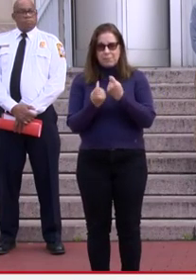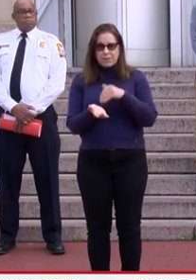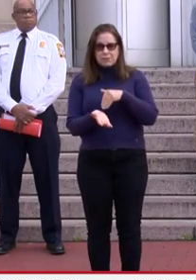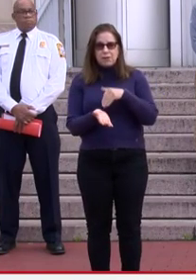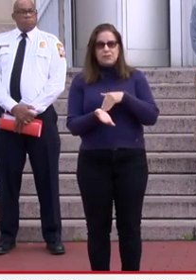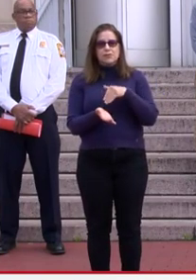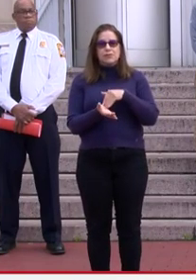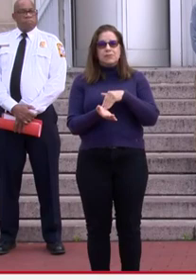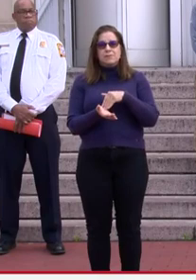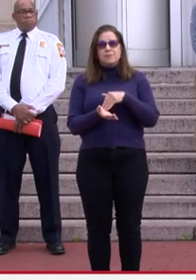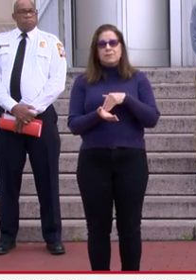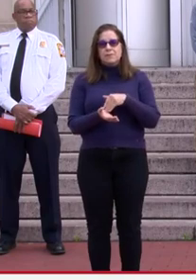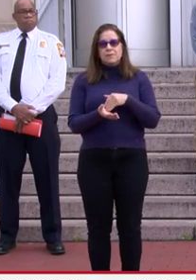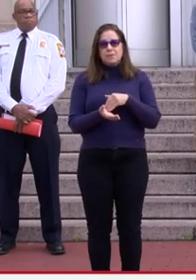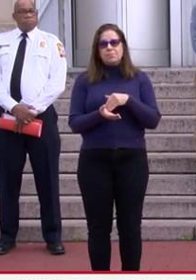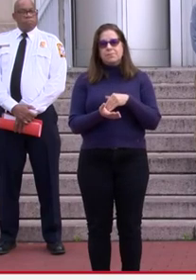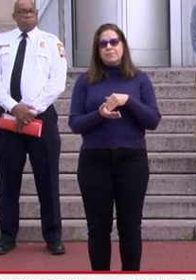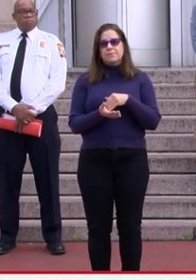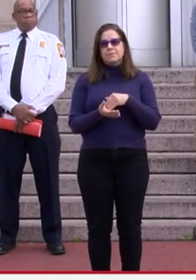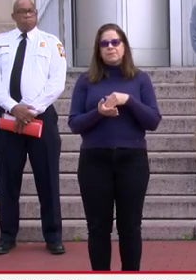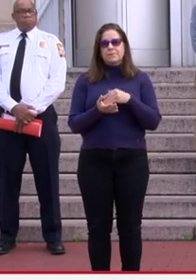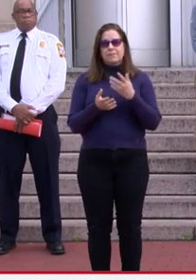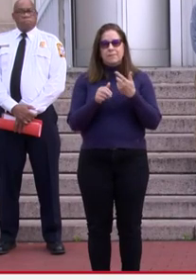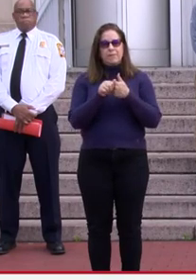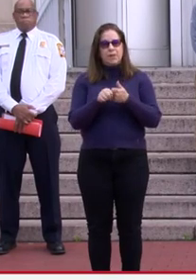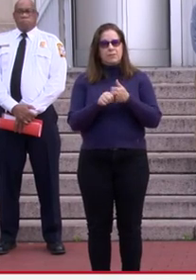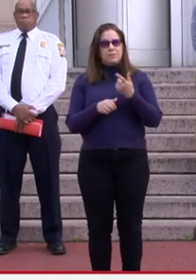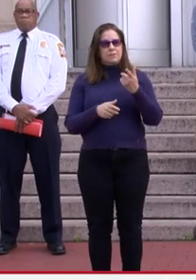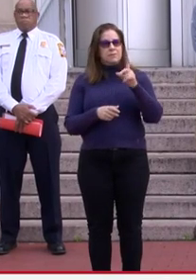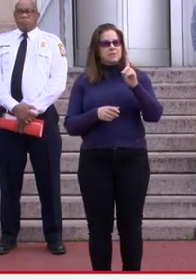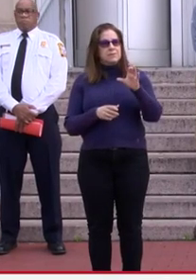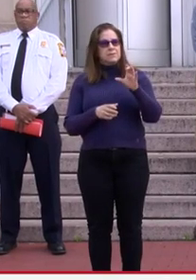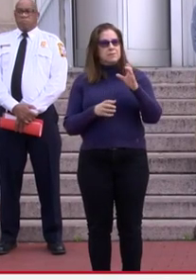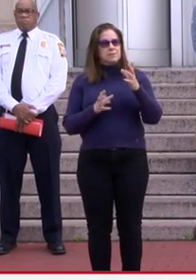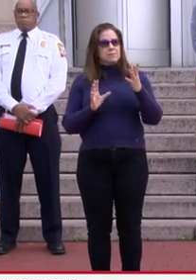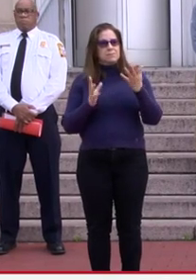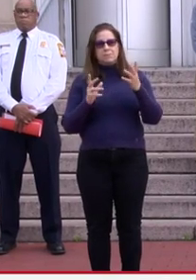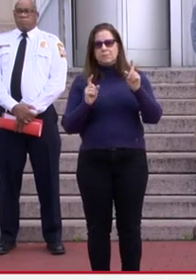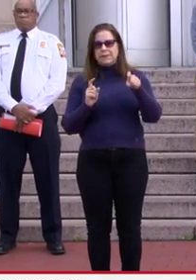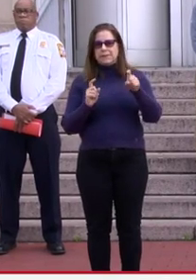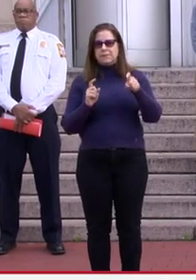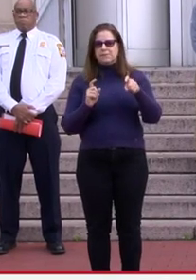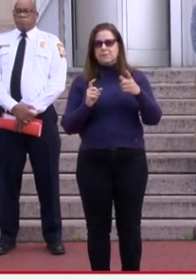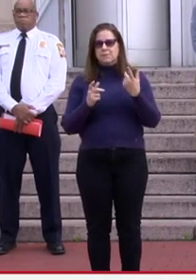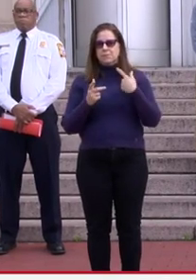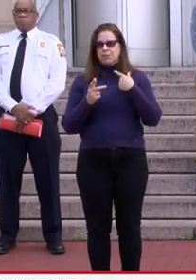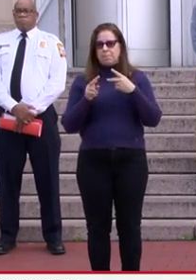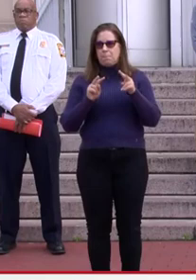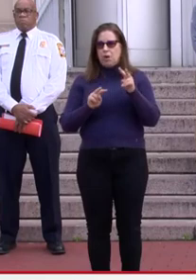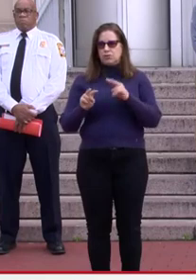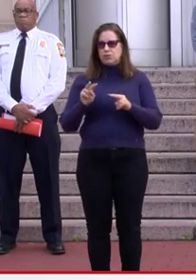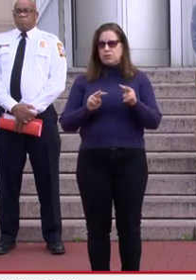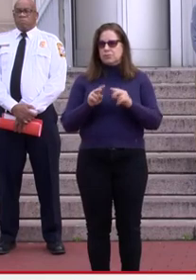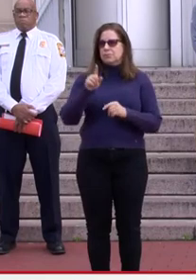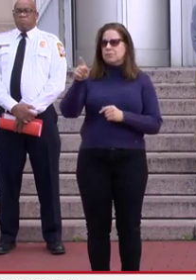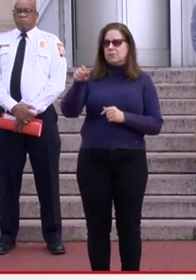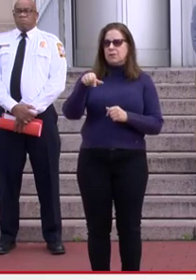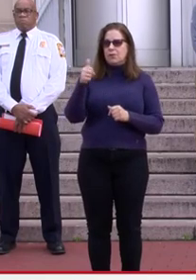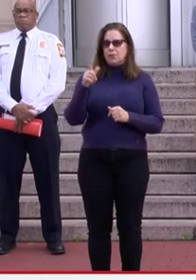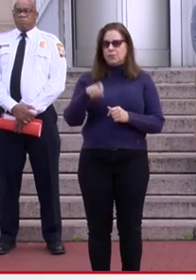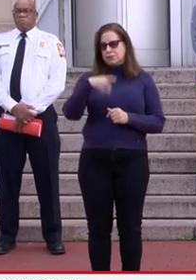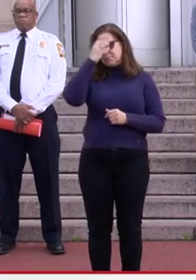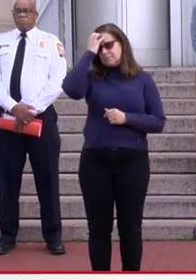the trends in Washington, and we'll make decisions based on that. Yes, Lou. Yes, Mayor. In terms of the unemployment